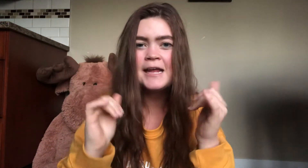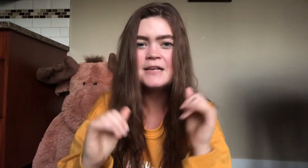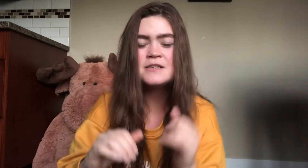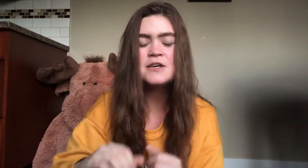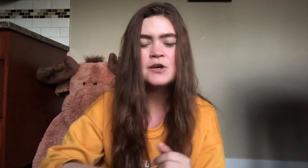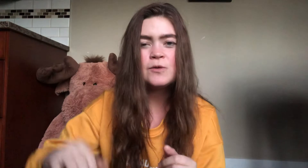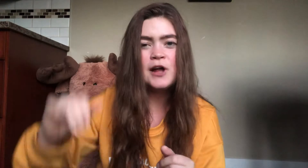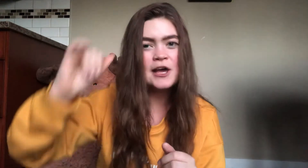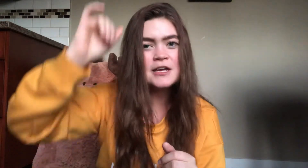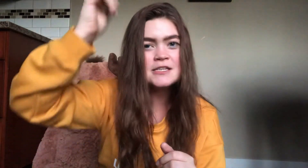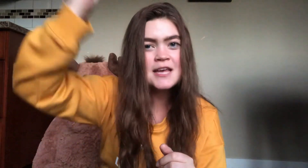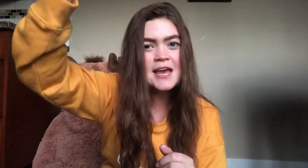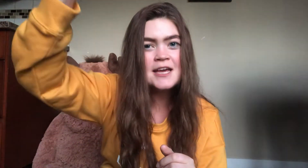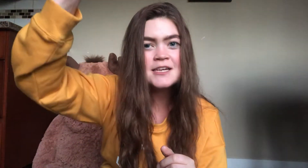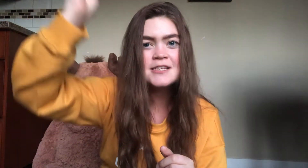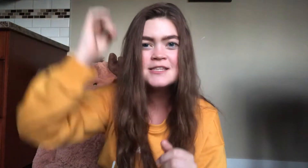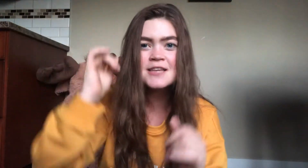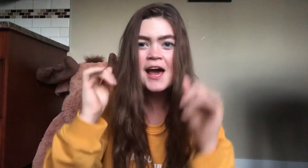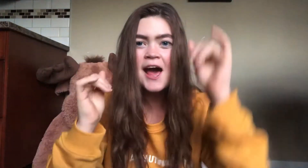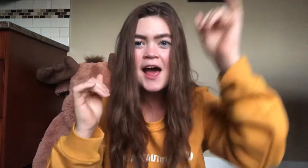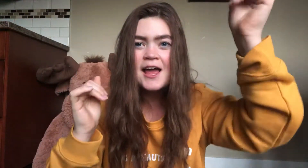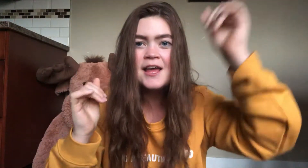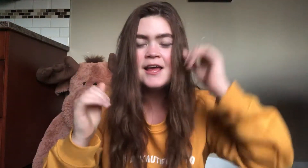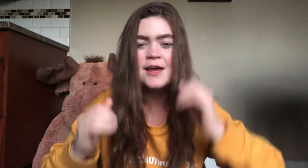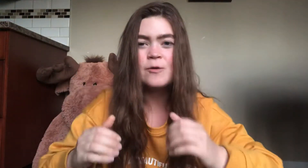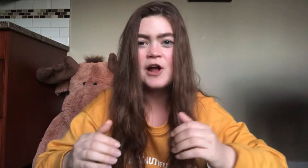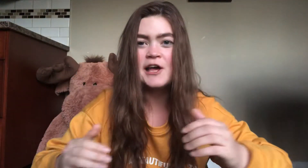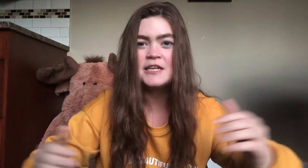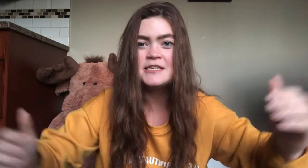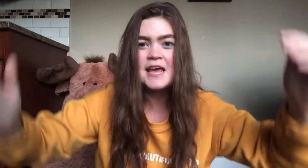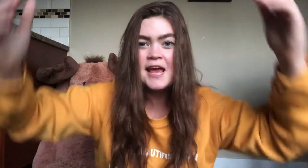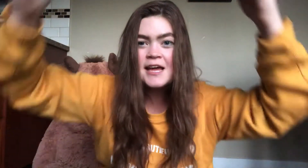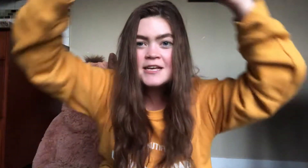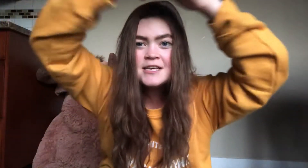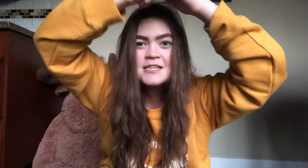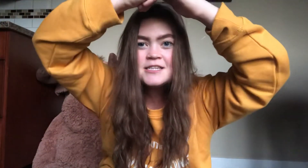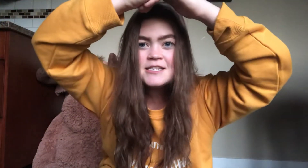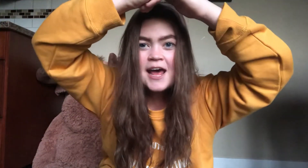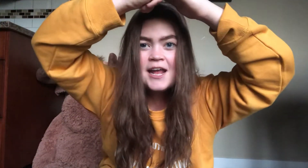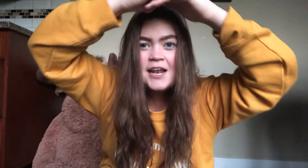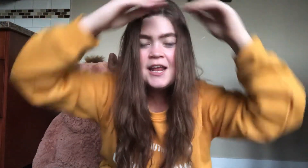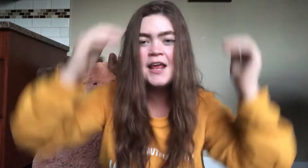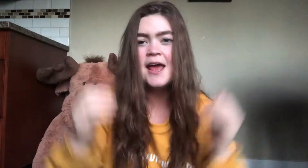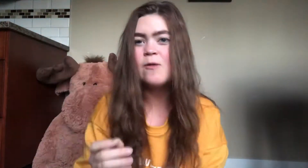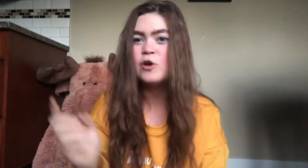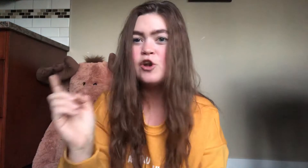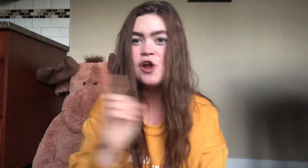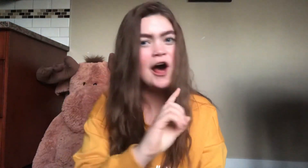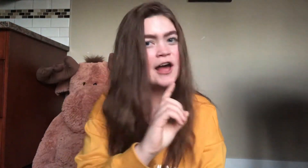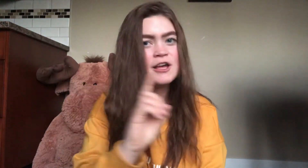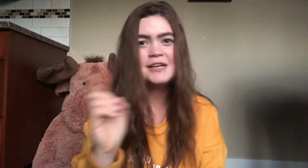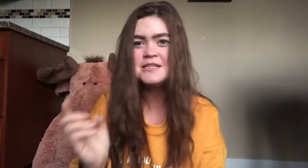bananas. We're not gonna say, sky. We're not gonna say, and we're not gonna